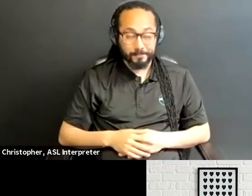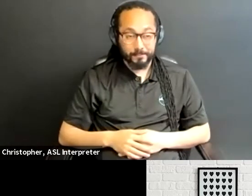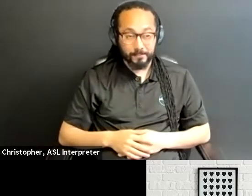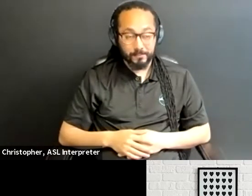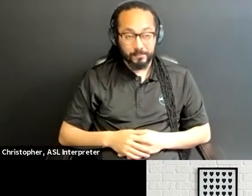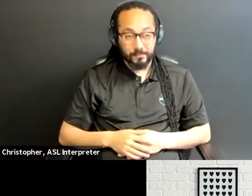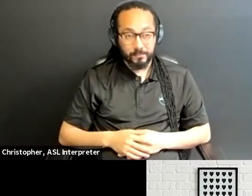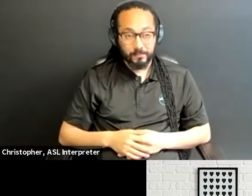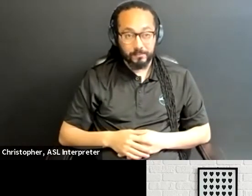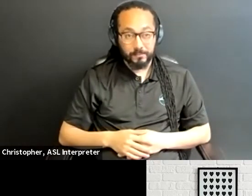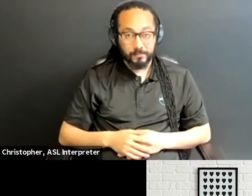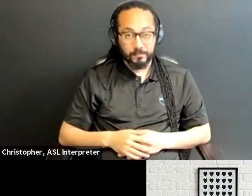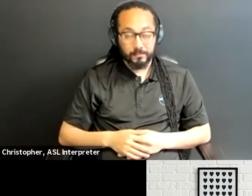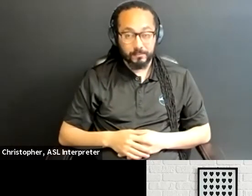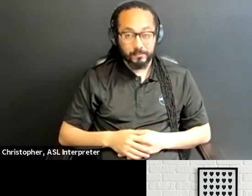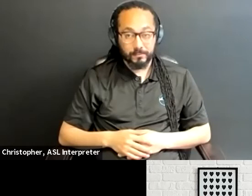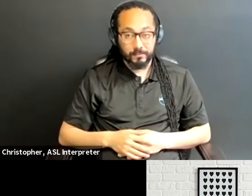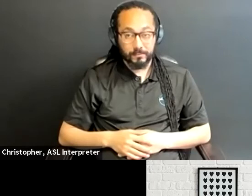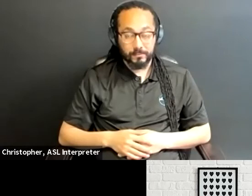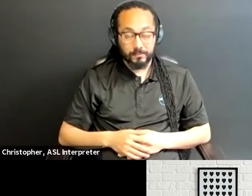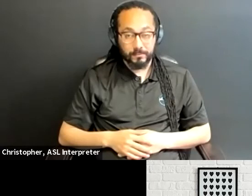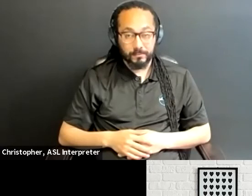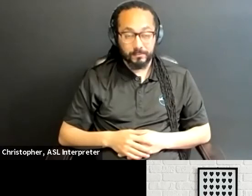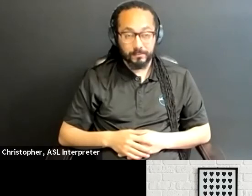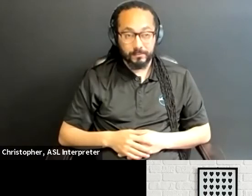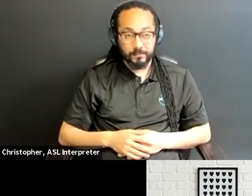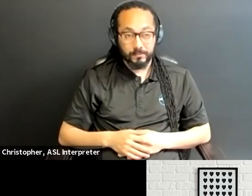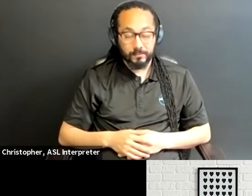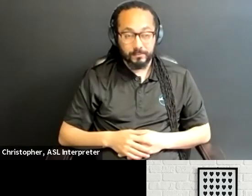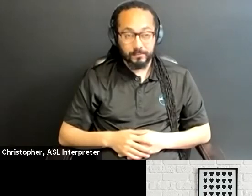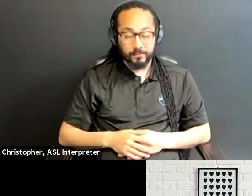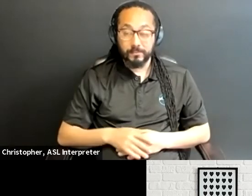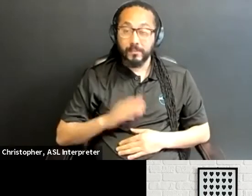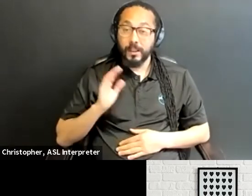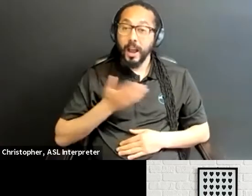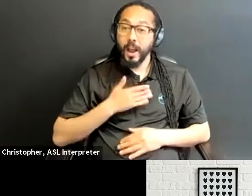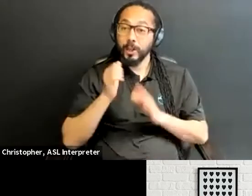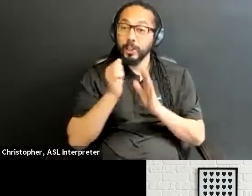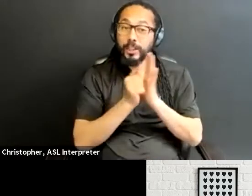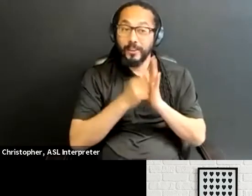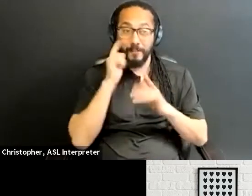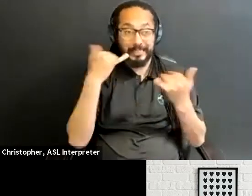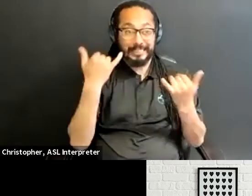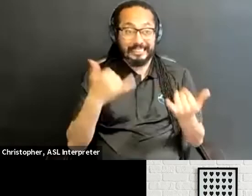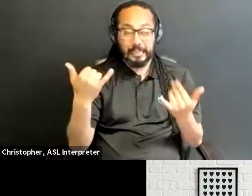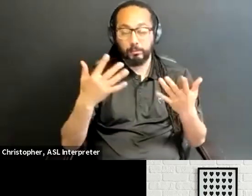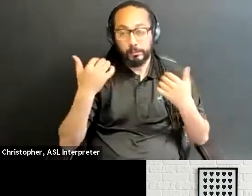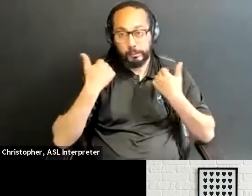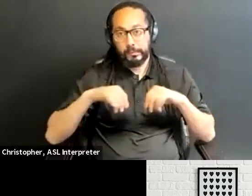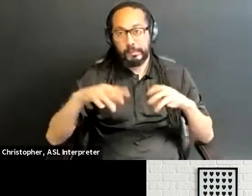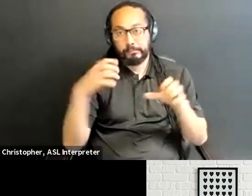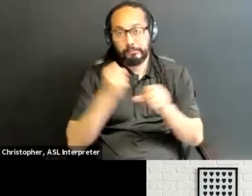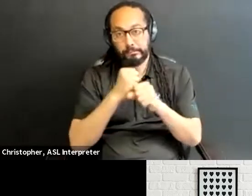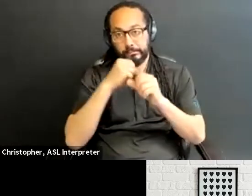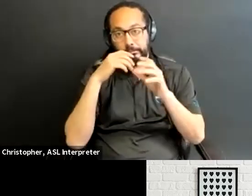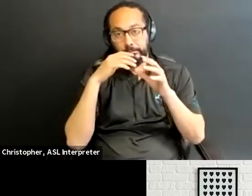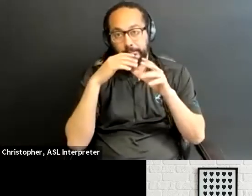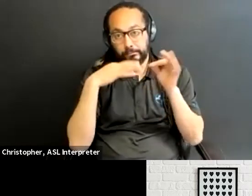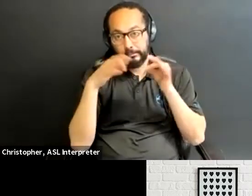So our agenda is pretty optimistic, I think, to get all that covered this afternoon. We'll try and be quick as we go through